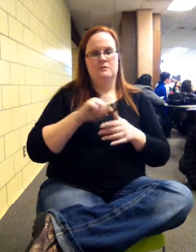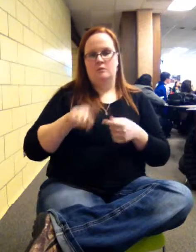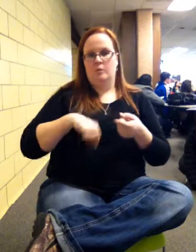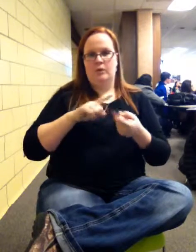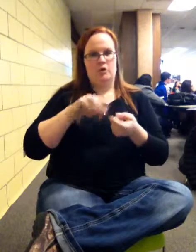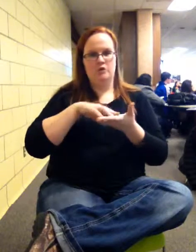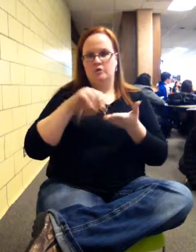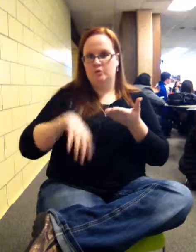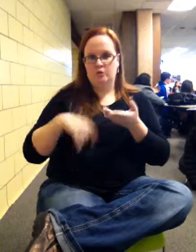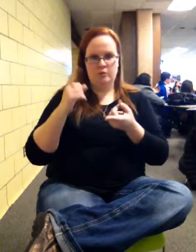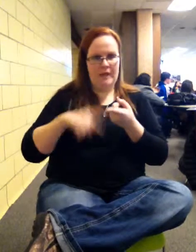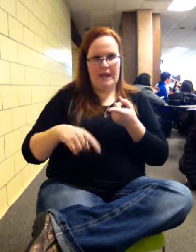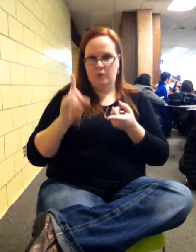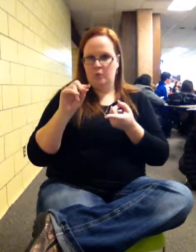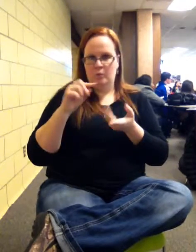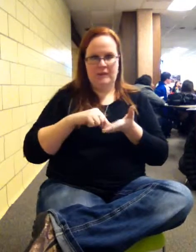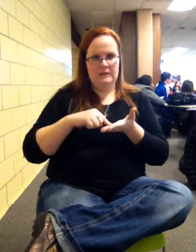because it's going to have to recognize you.